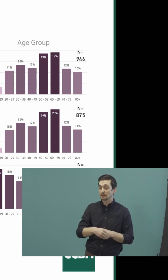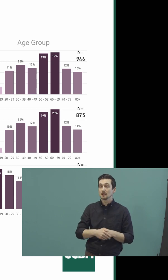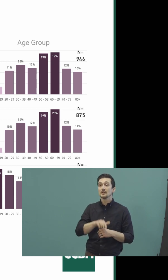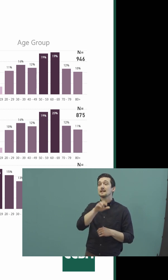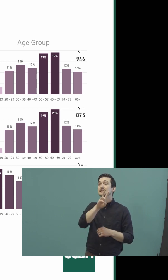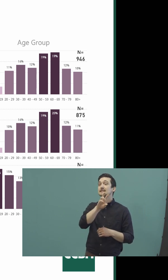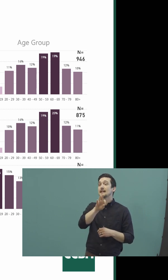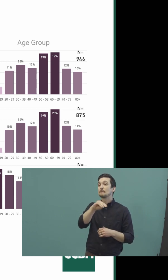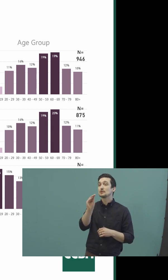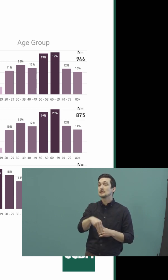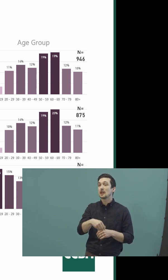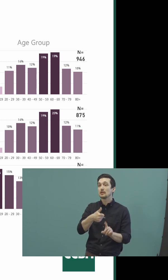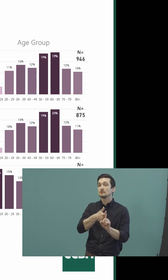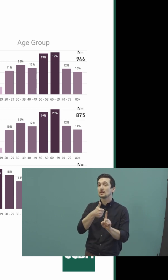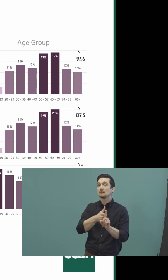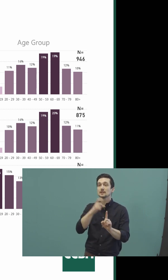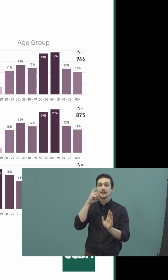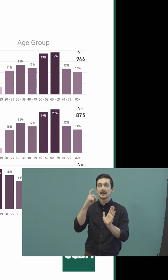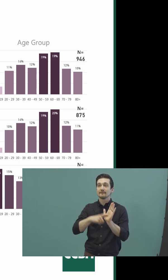69% identify as